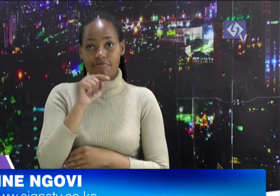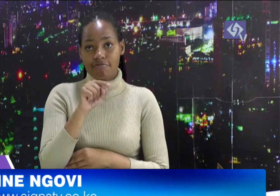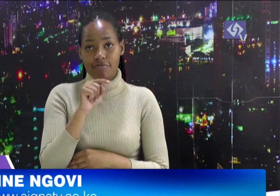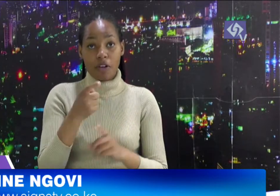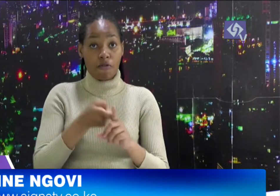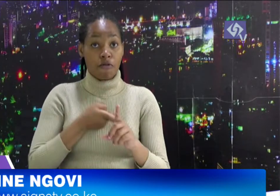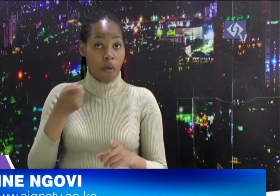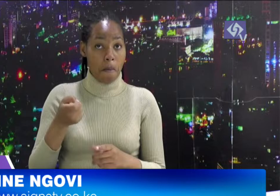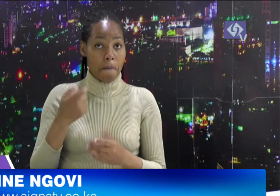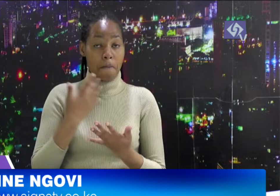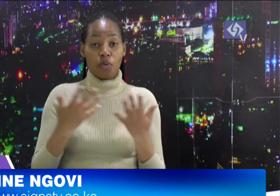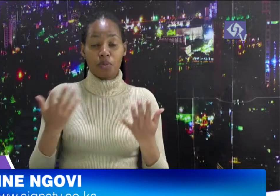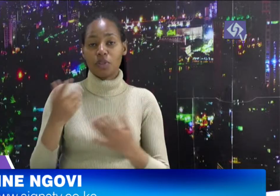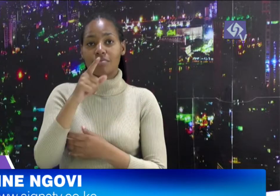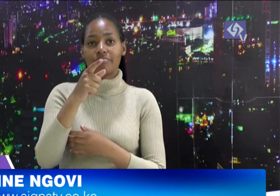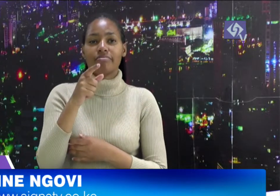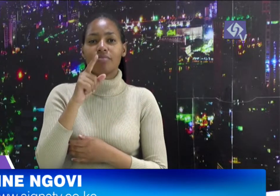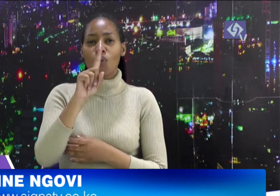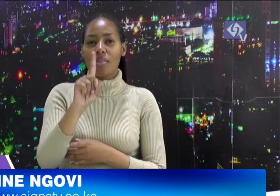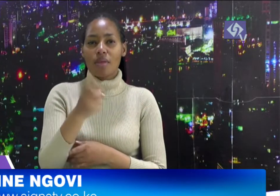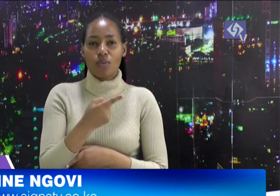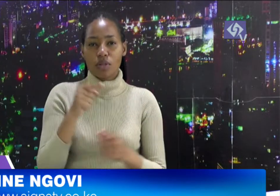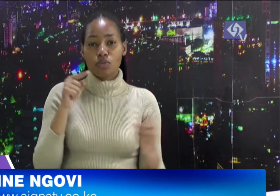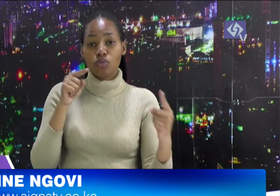1,000 to 300.